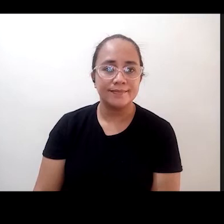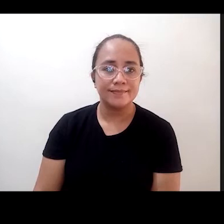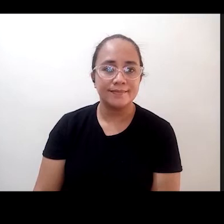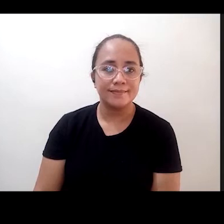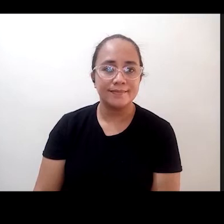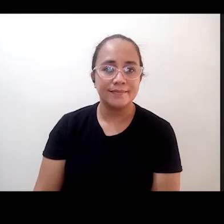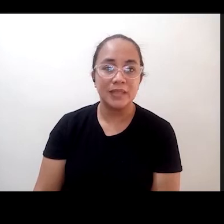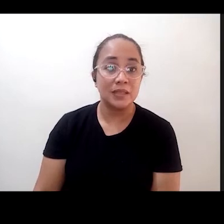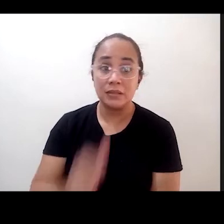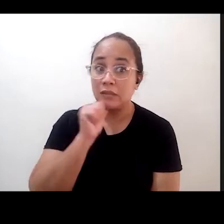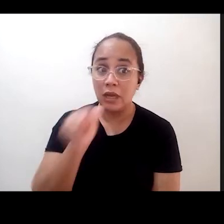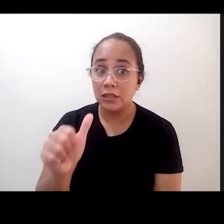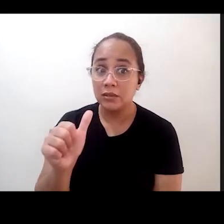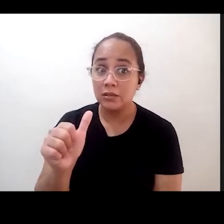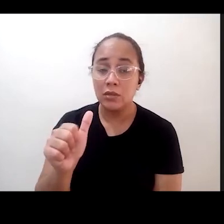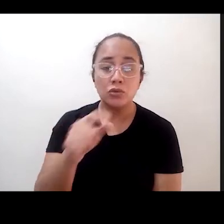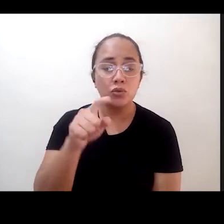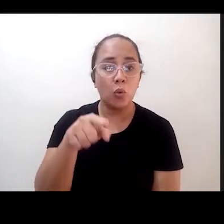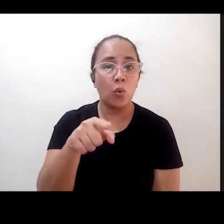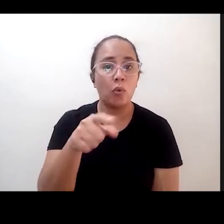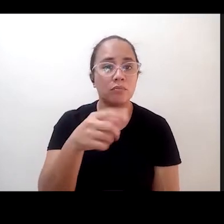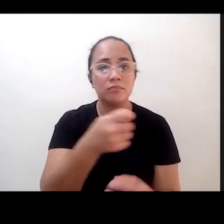Not? Okay, then you should take that out.